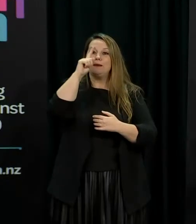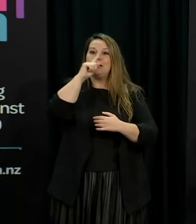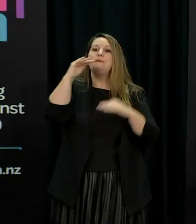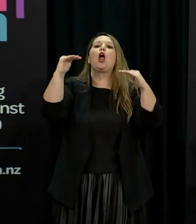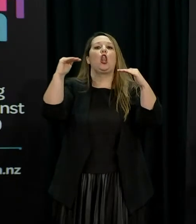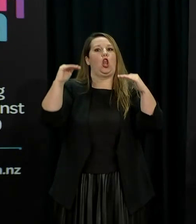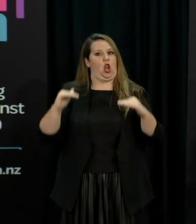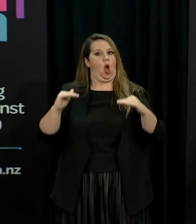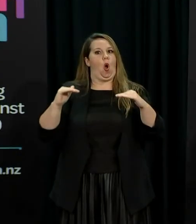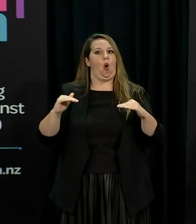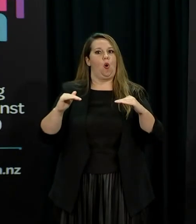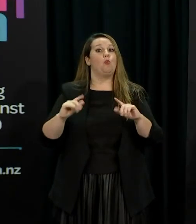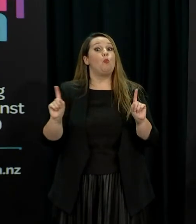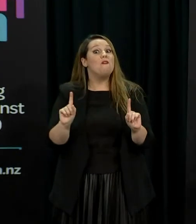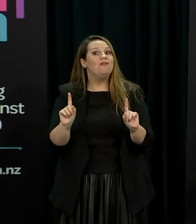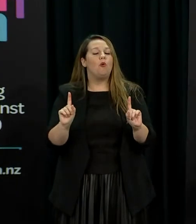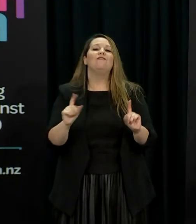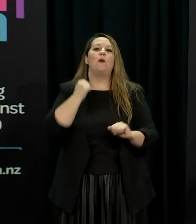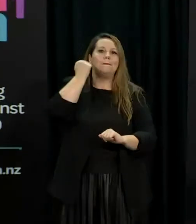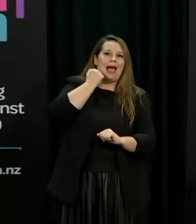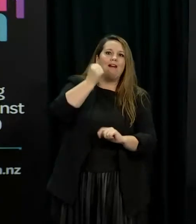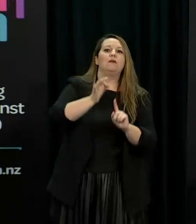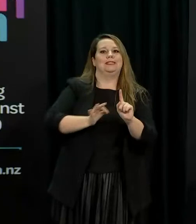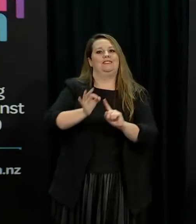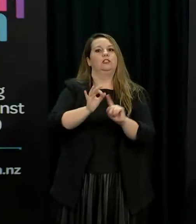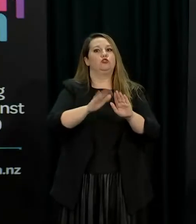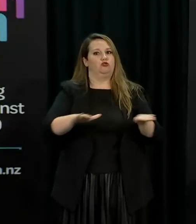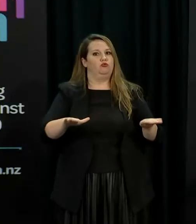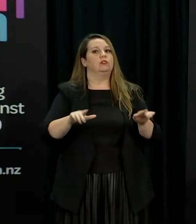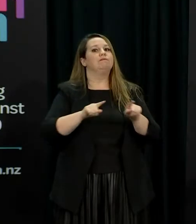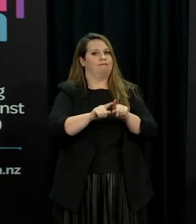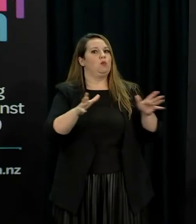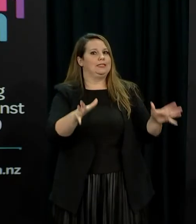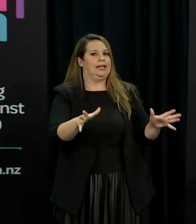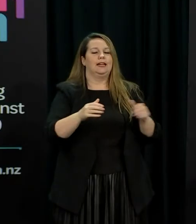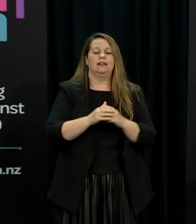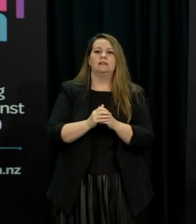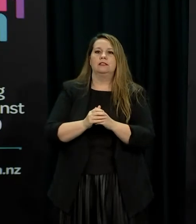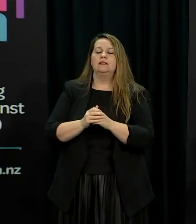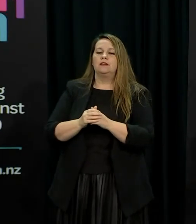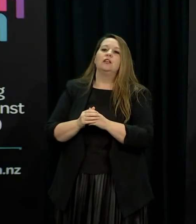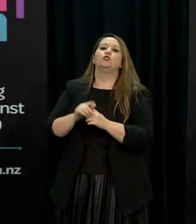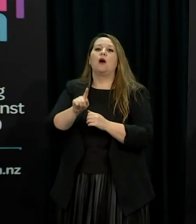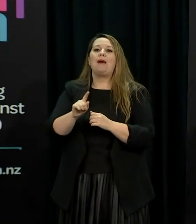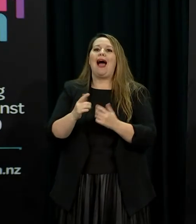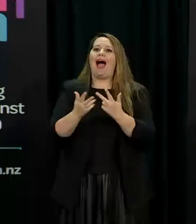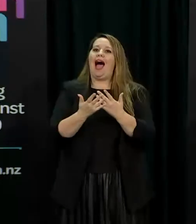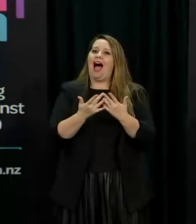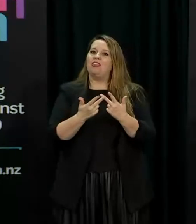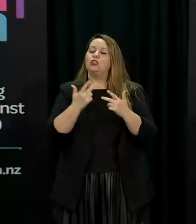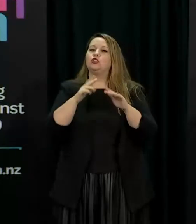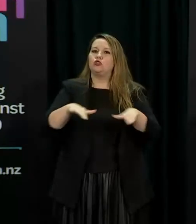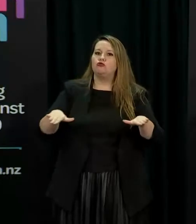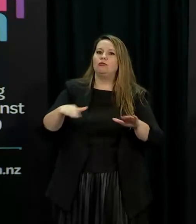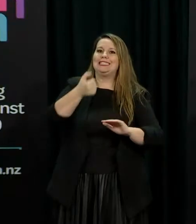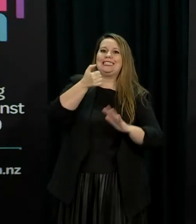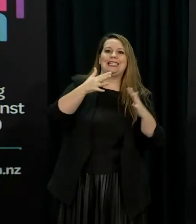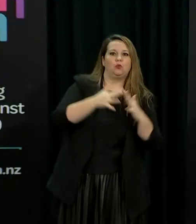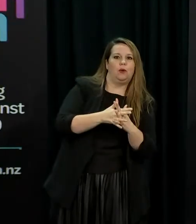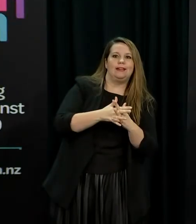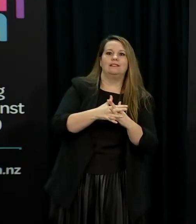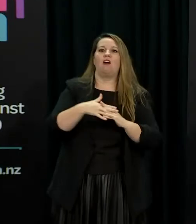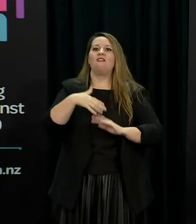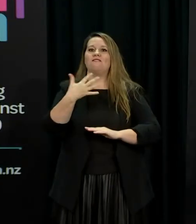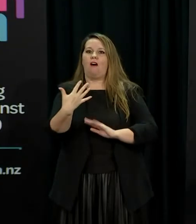Pacific children. But what I would say is that our vaccination rates for other vaccines that children get at age 6 weeks, 5 months and